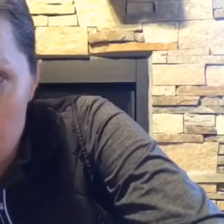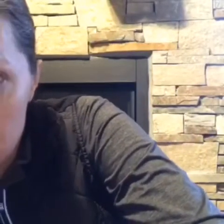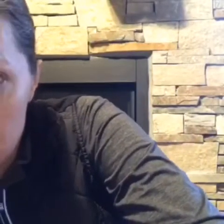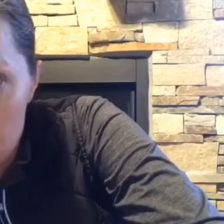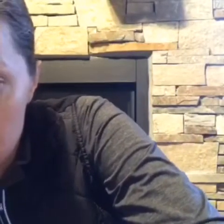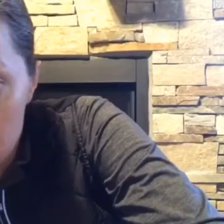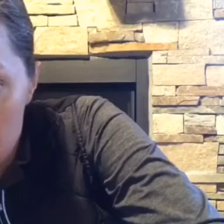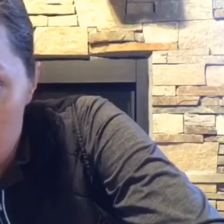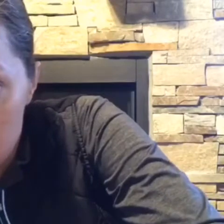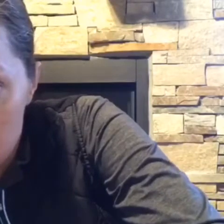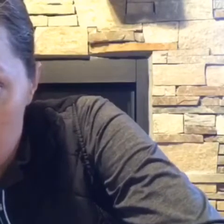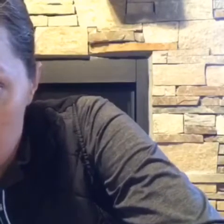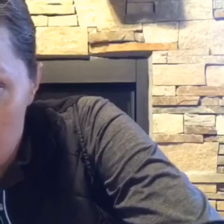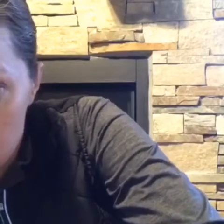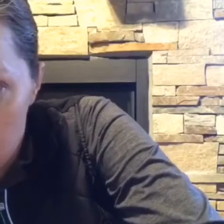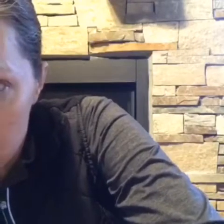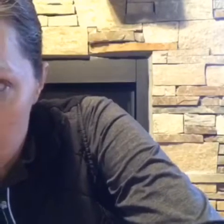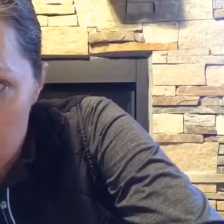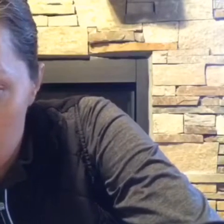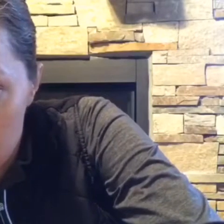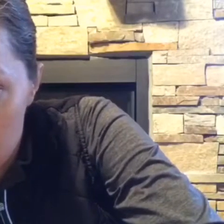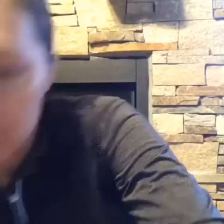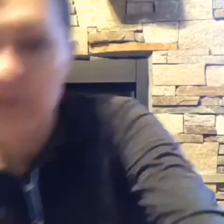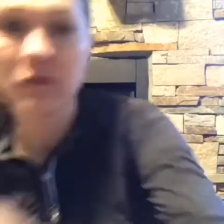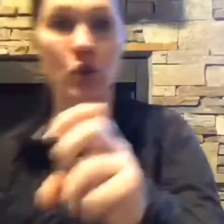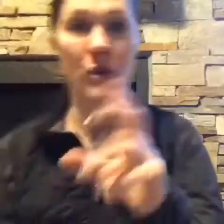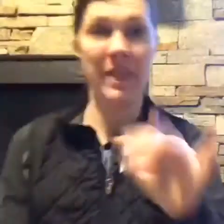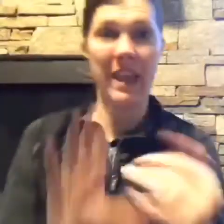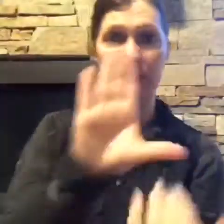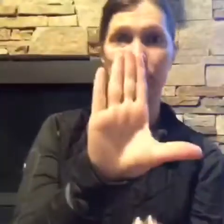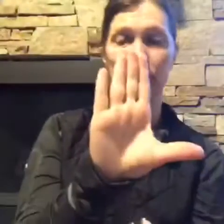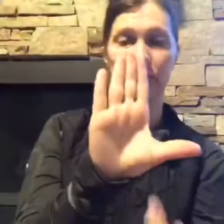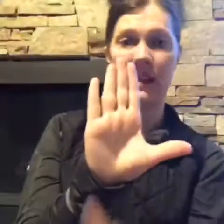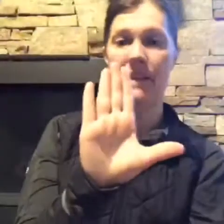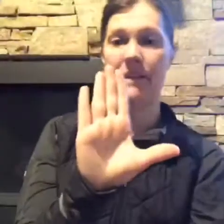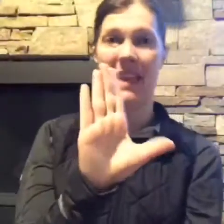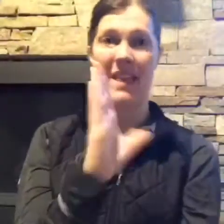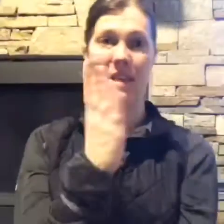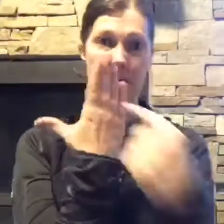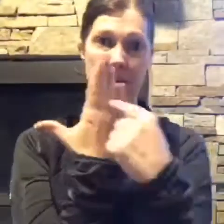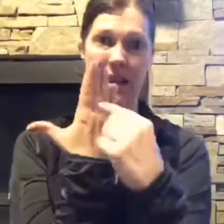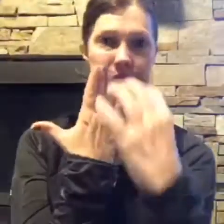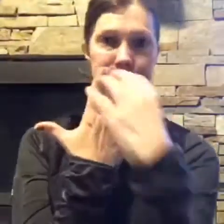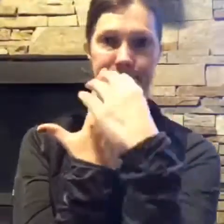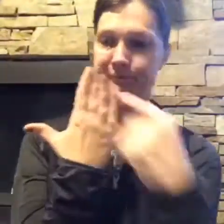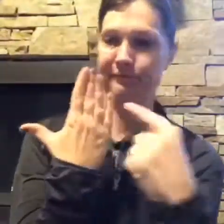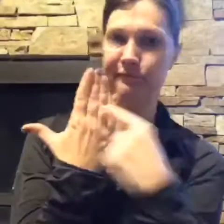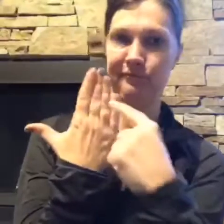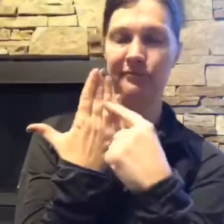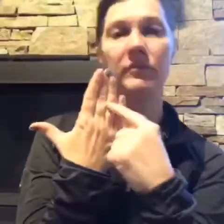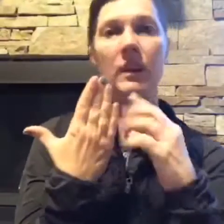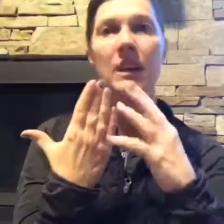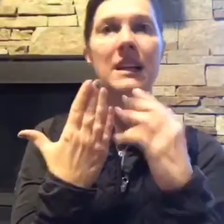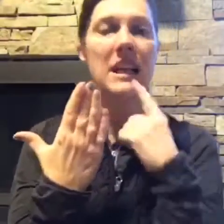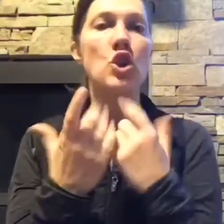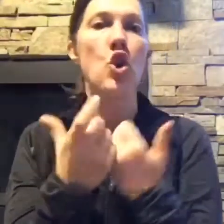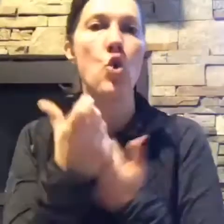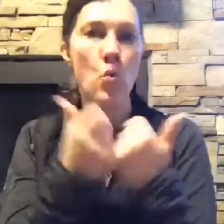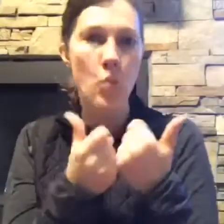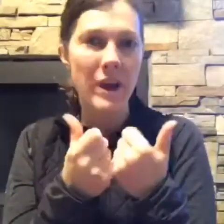This problem here, it's kind of 2 parts to it. There's a question that ultimately says which balloon went higher. Okay,